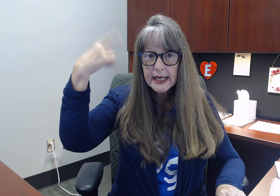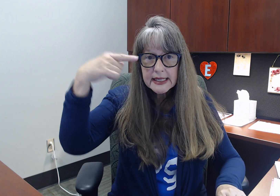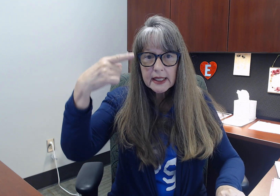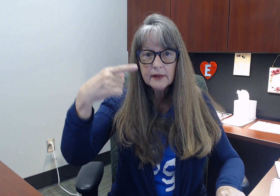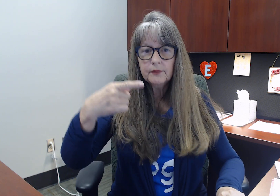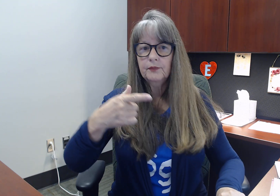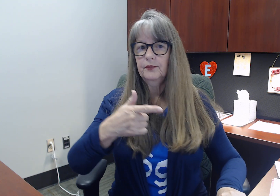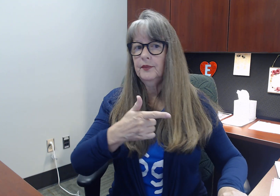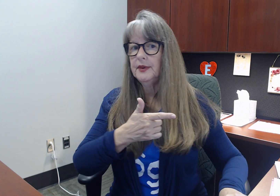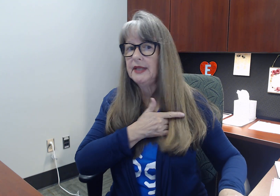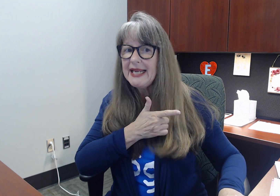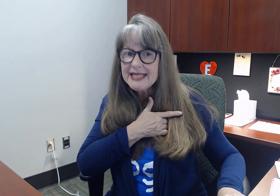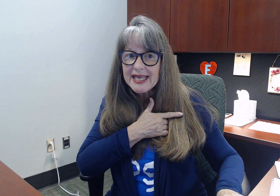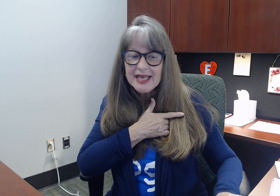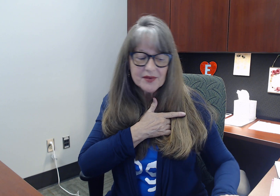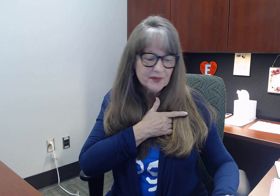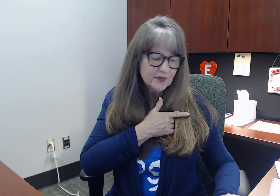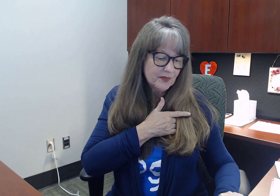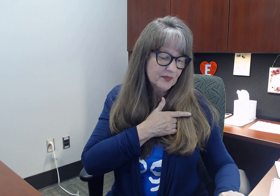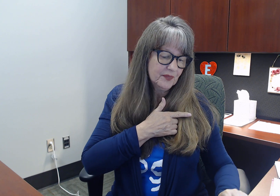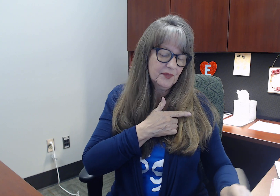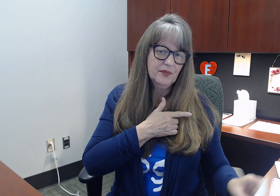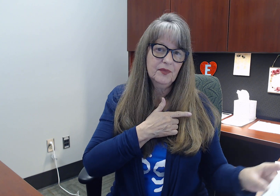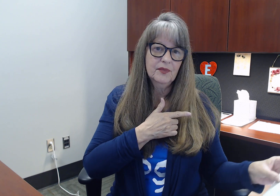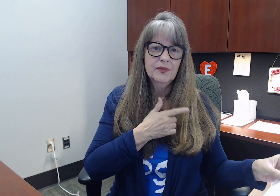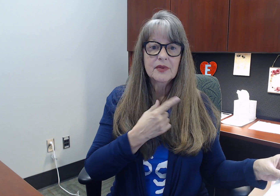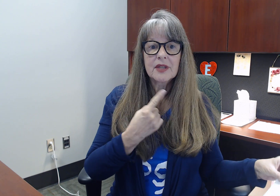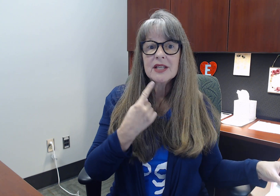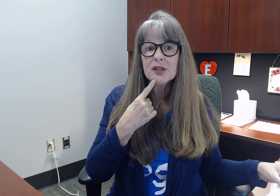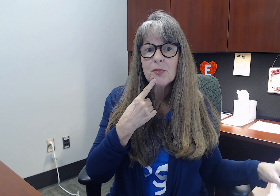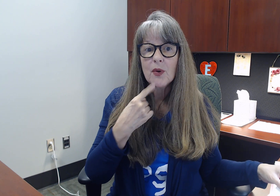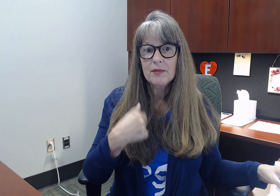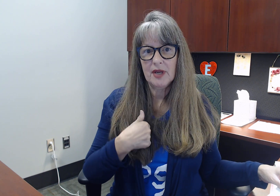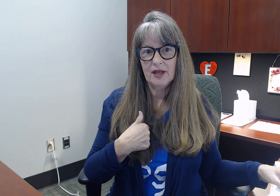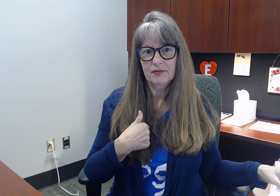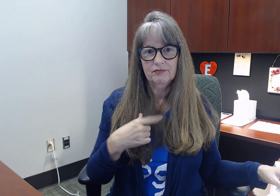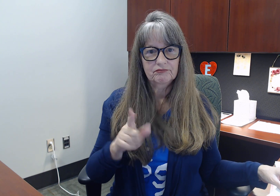crazy, lazy to disappoint me.